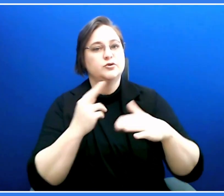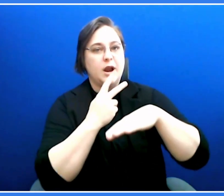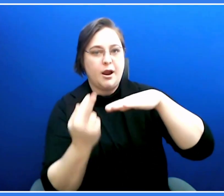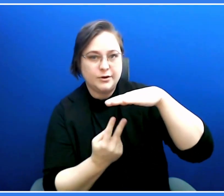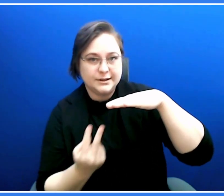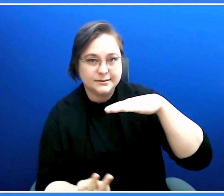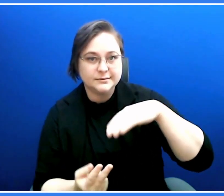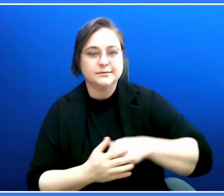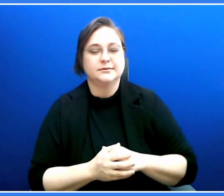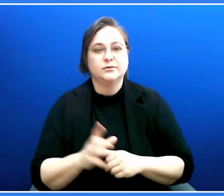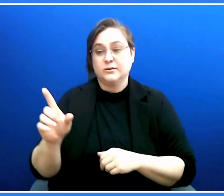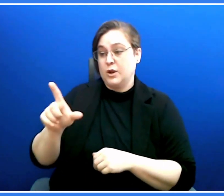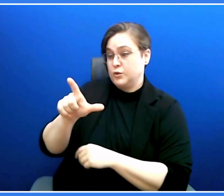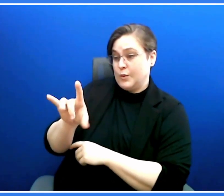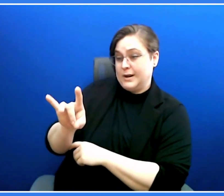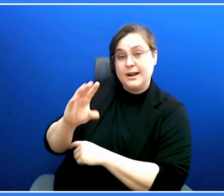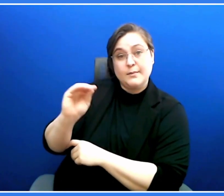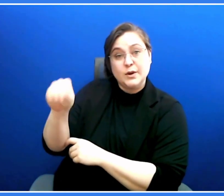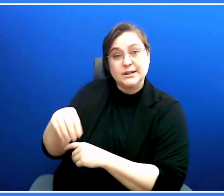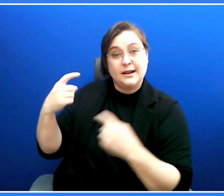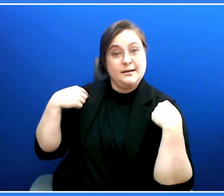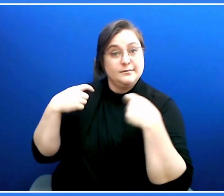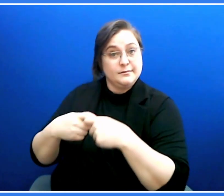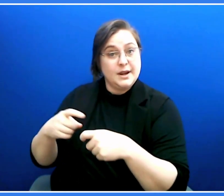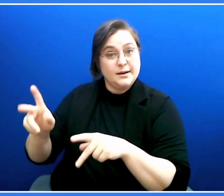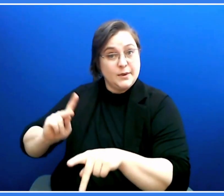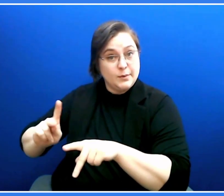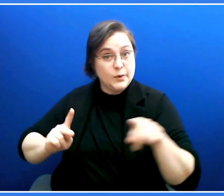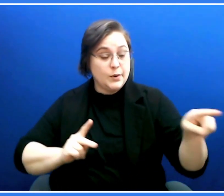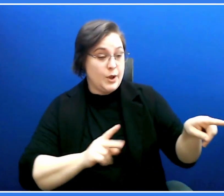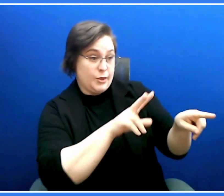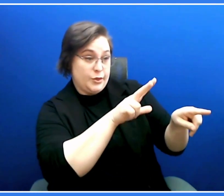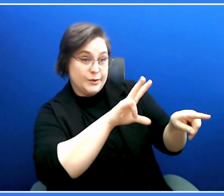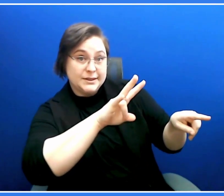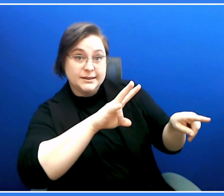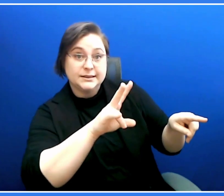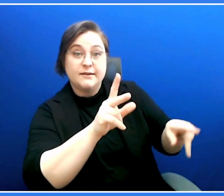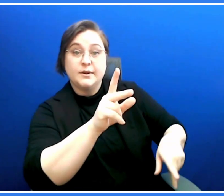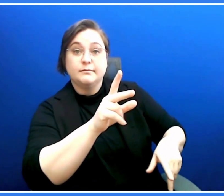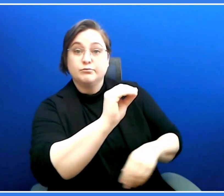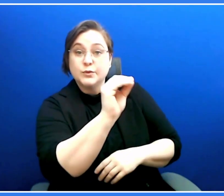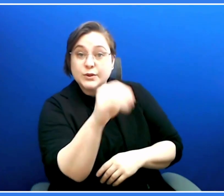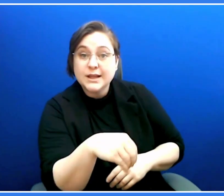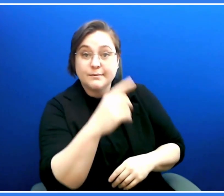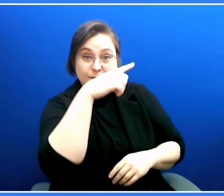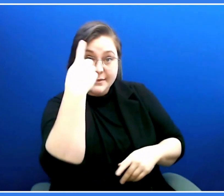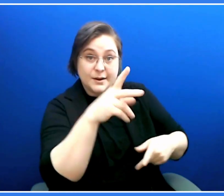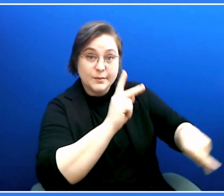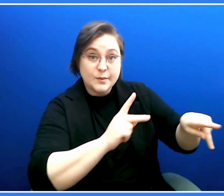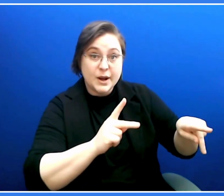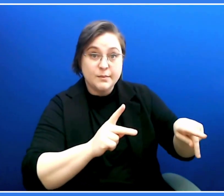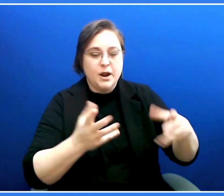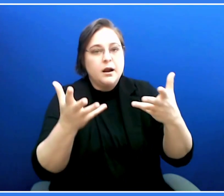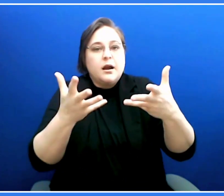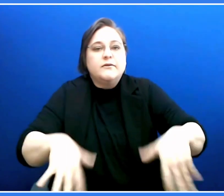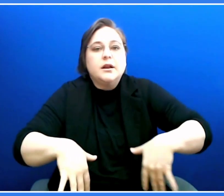Only 28% of Hispanic people and 37% of Black people have taken swimming lessons.